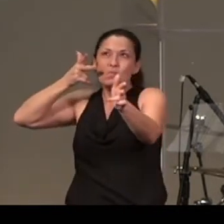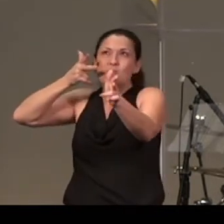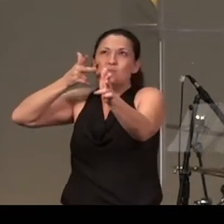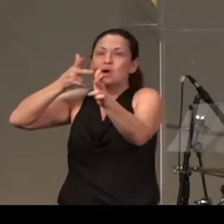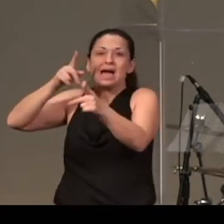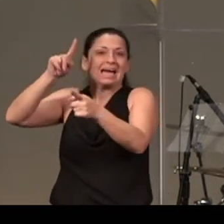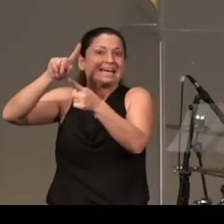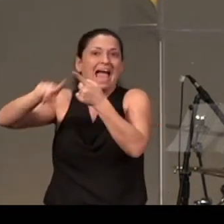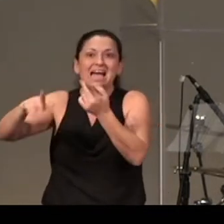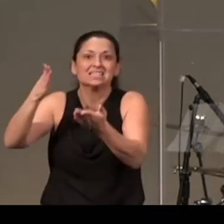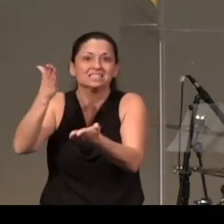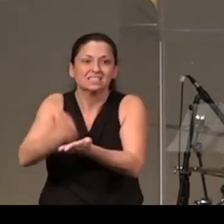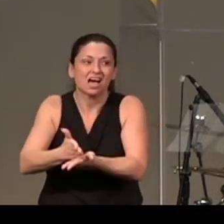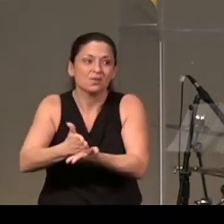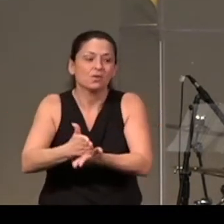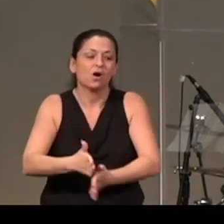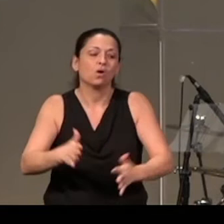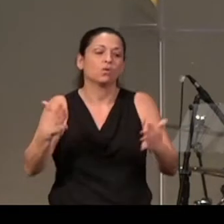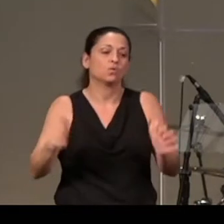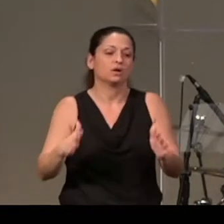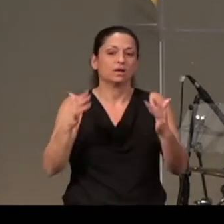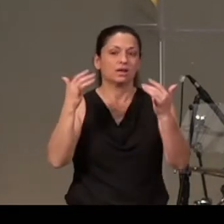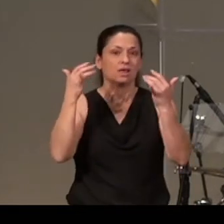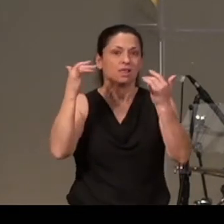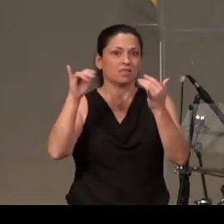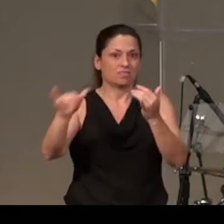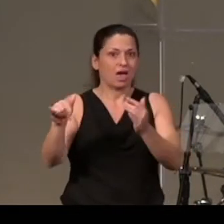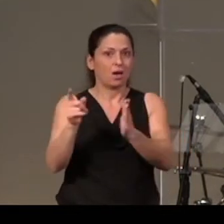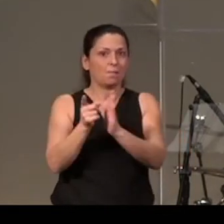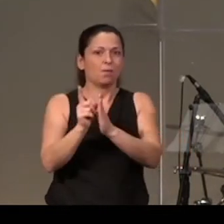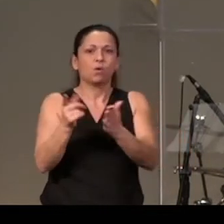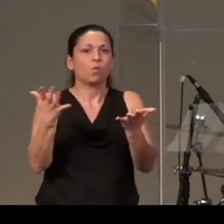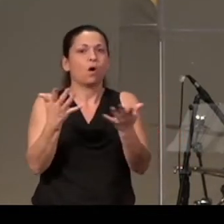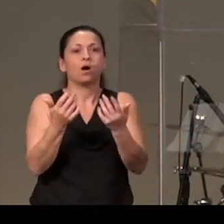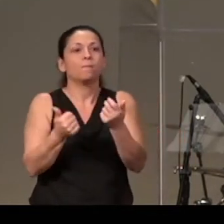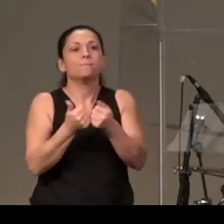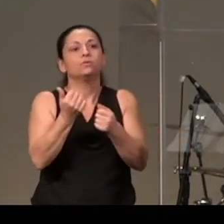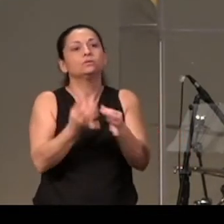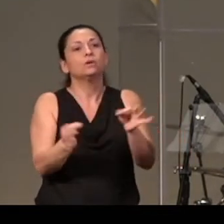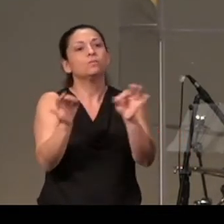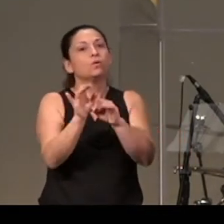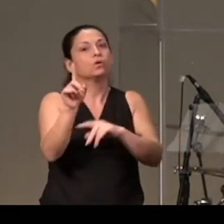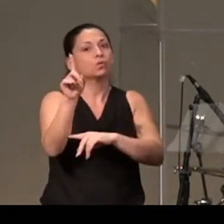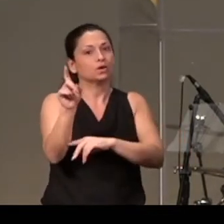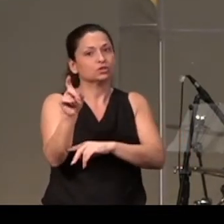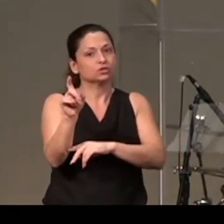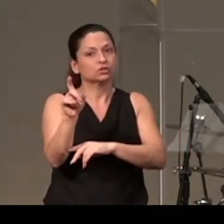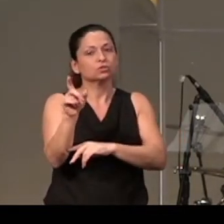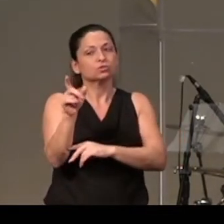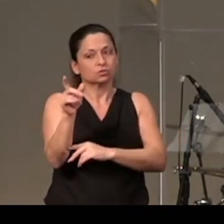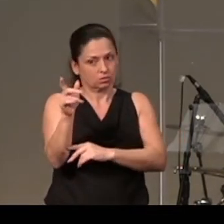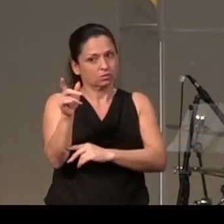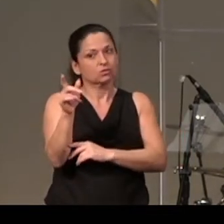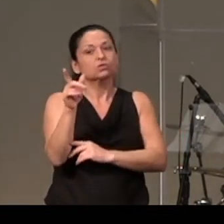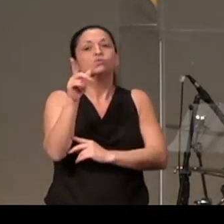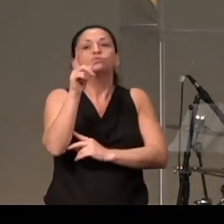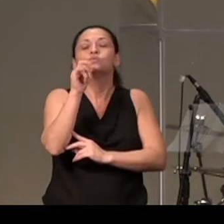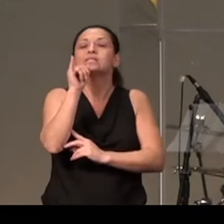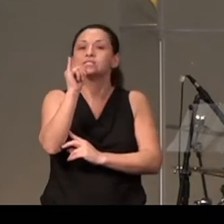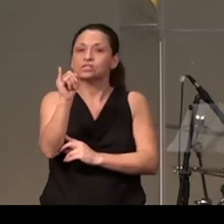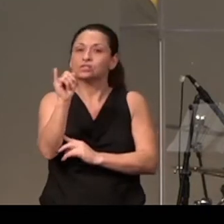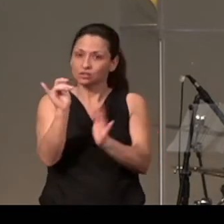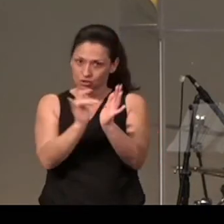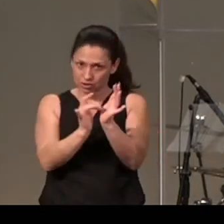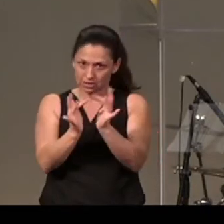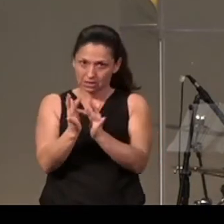Now, at that moment, what's the most important question in life? What? Who is Jesus? And what matters